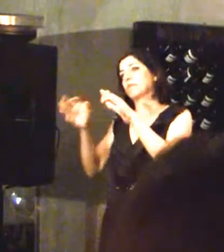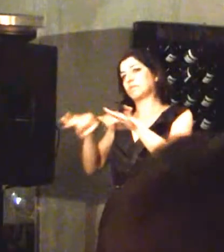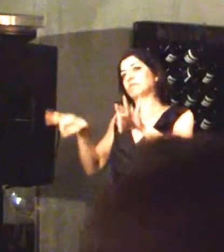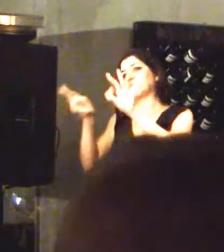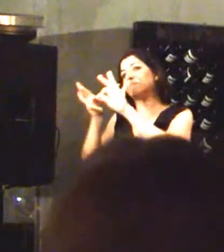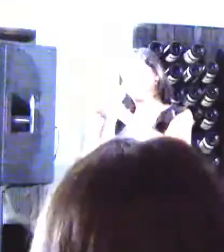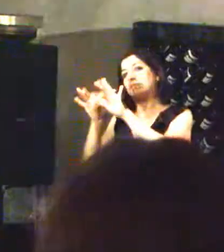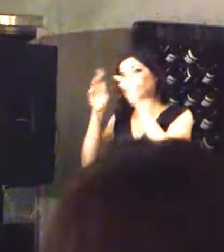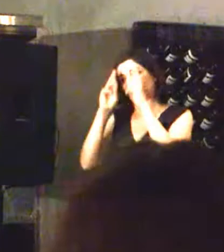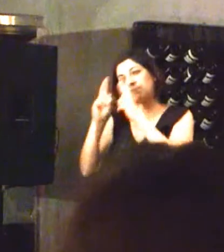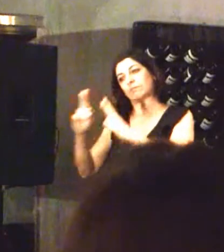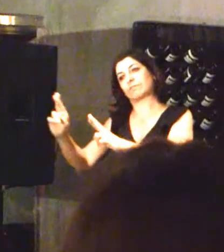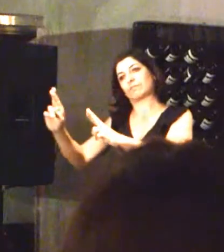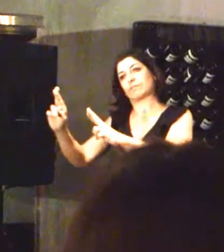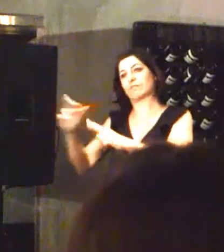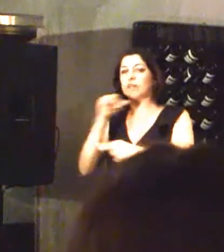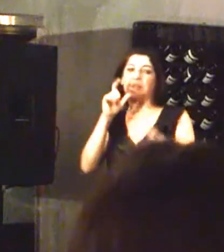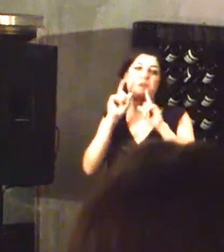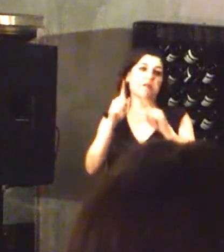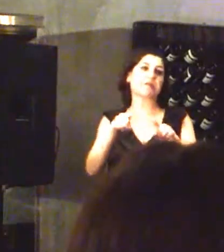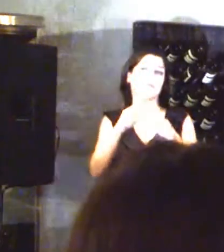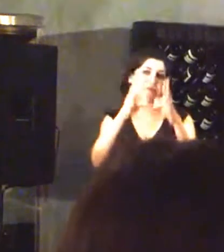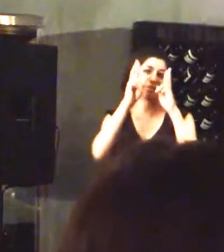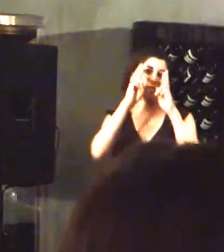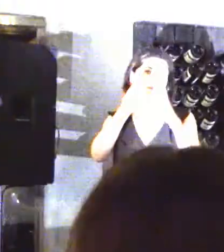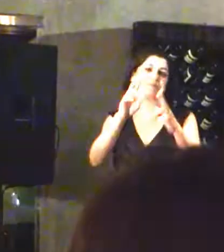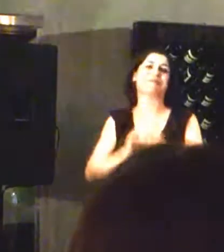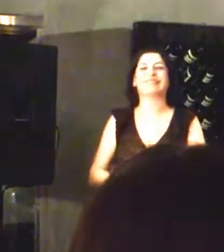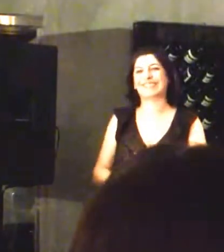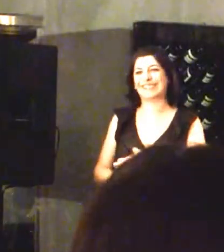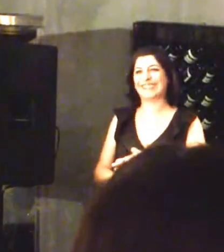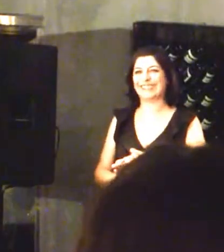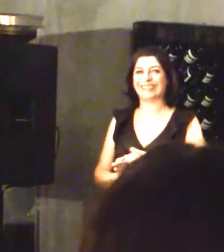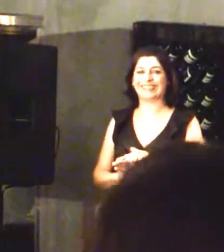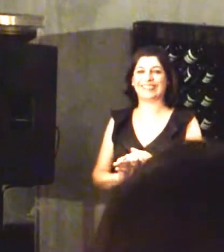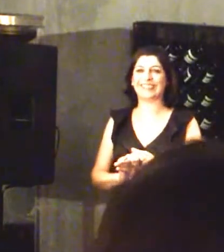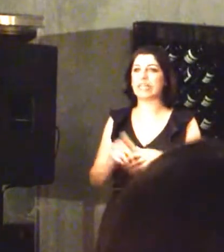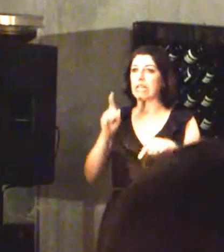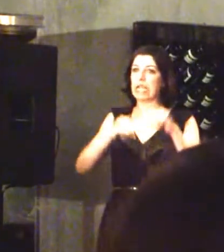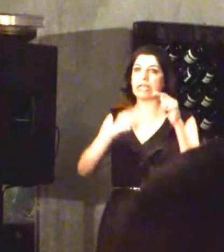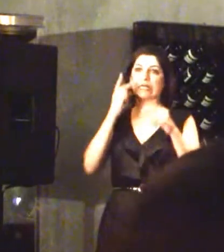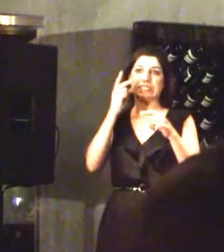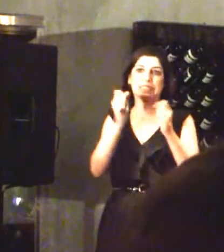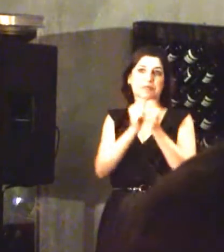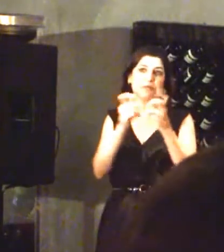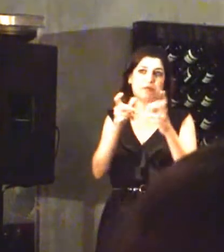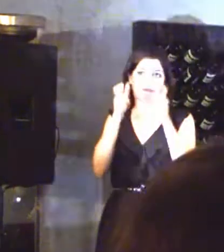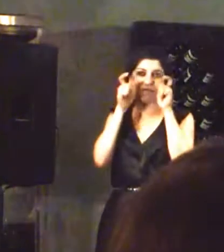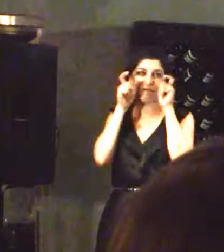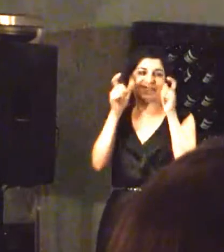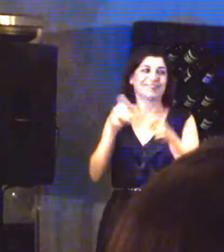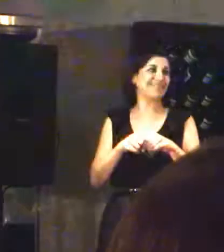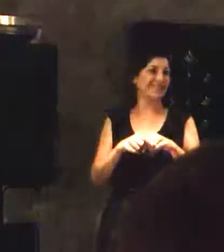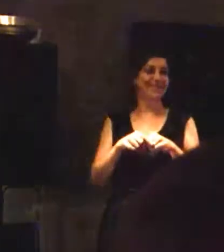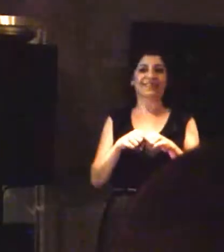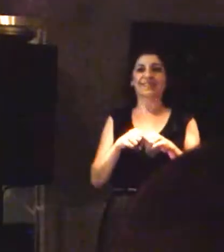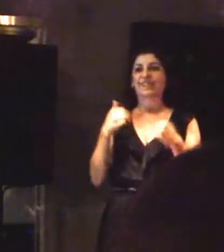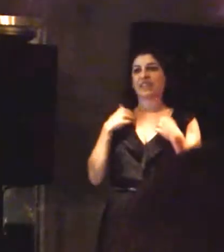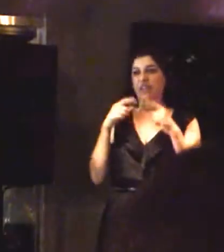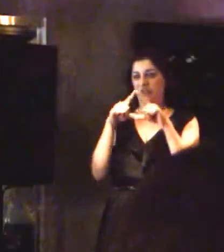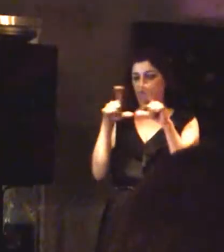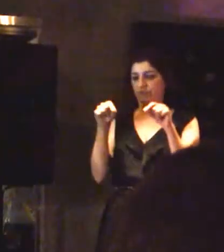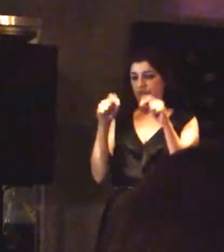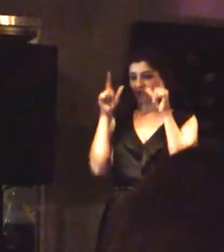a little respect to them. I don't really demand much respect. And I can't see without my glasses. So I got a bunch of little cards I